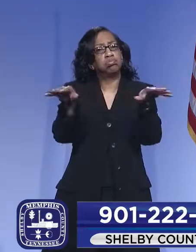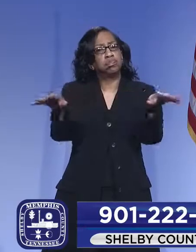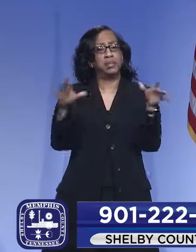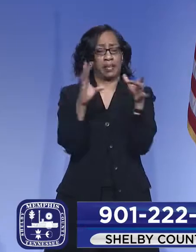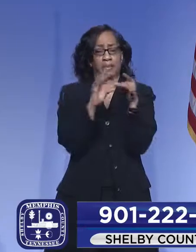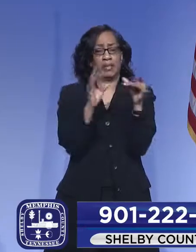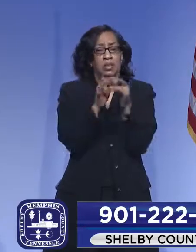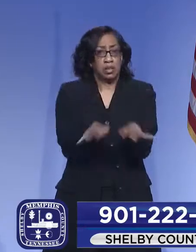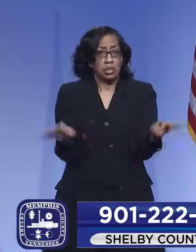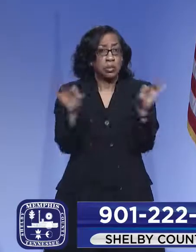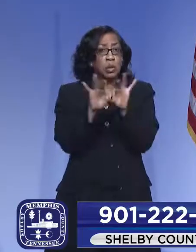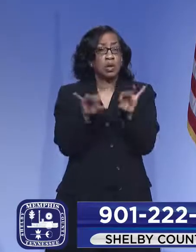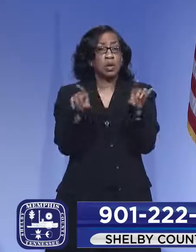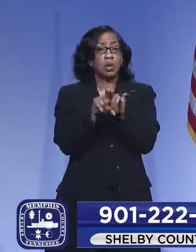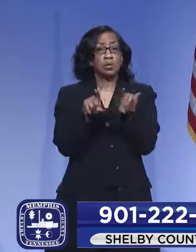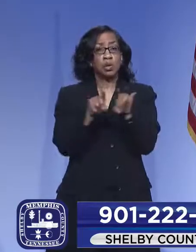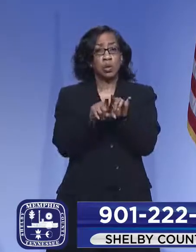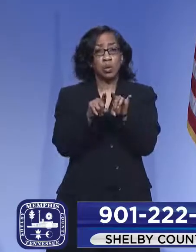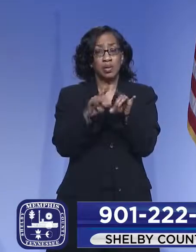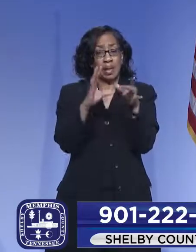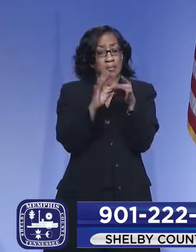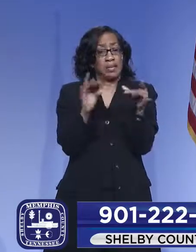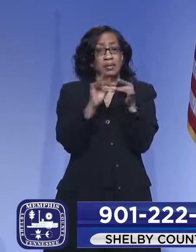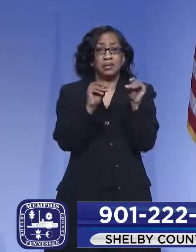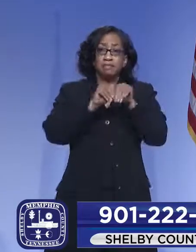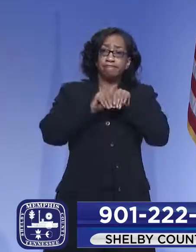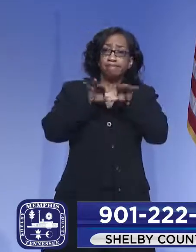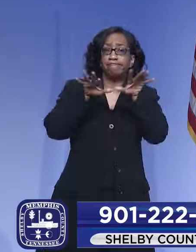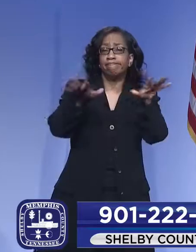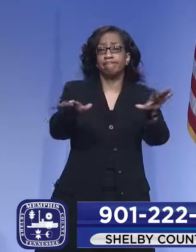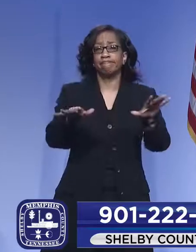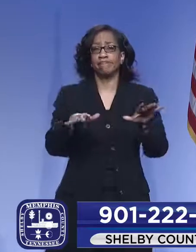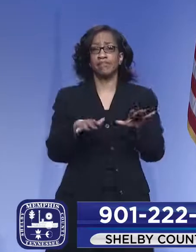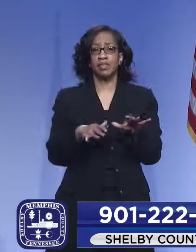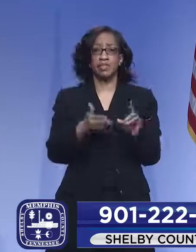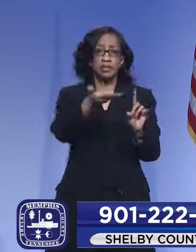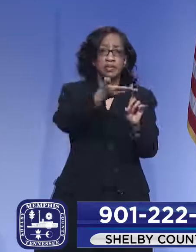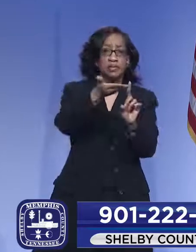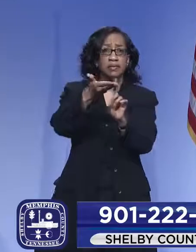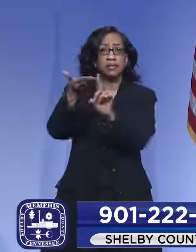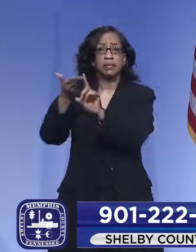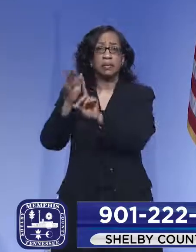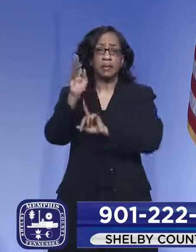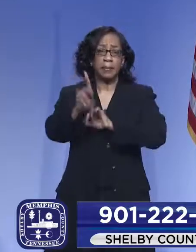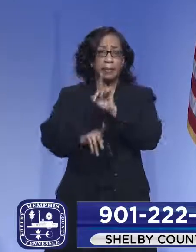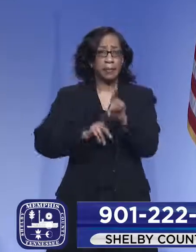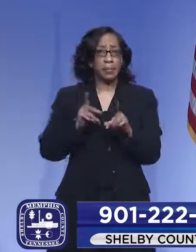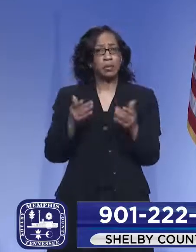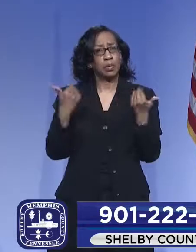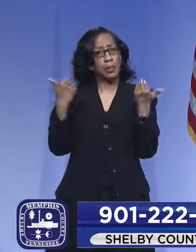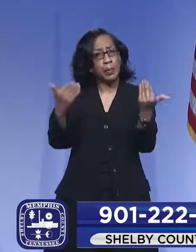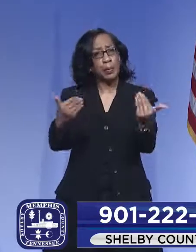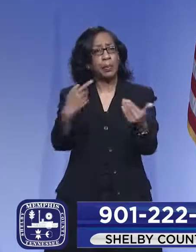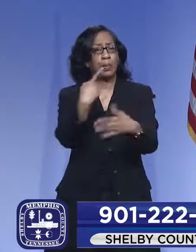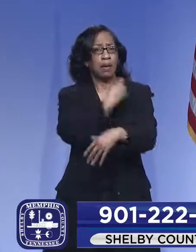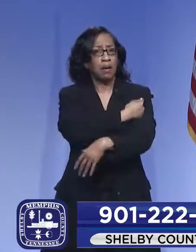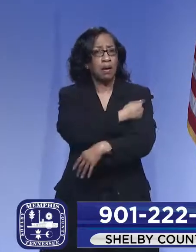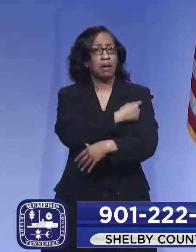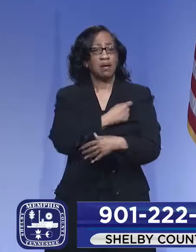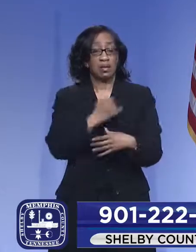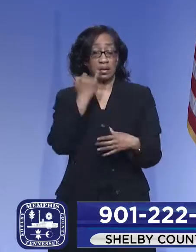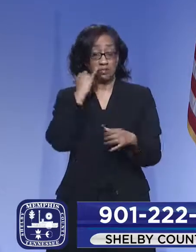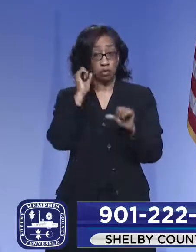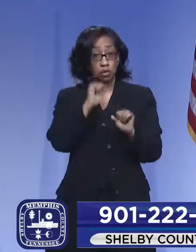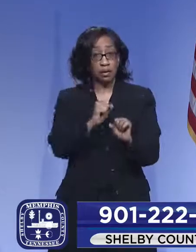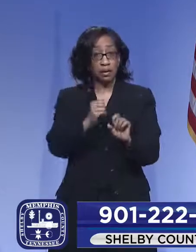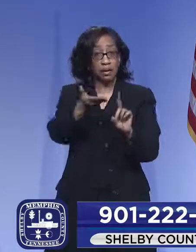is important, the messenger is important, the influencers who have some sway over their peer group, I encourage you all to